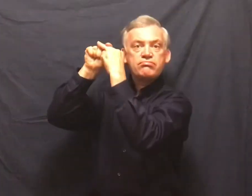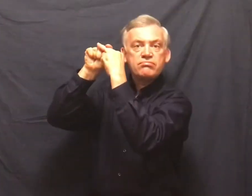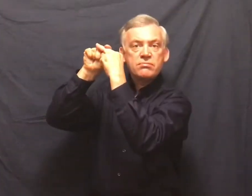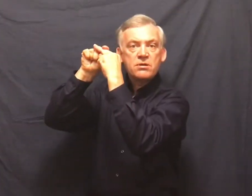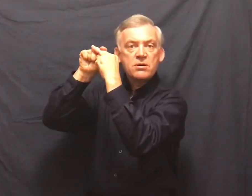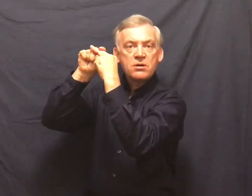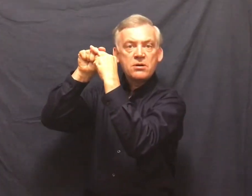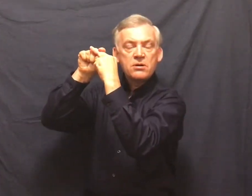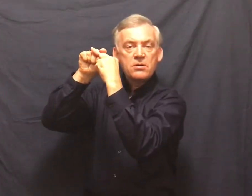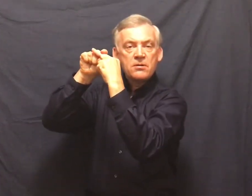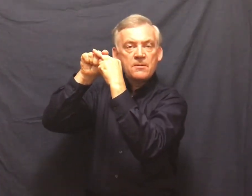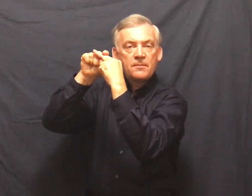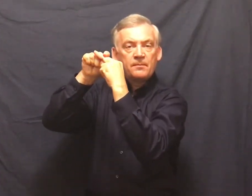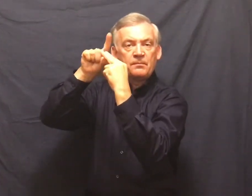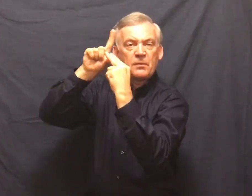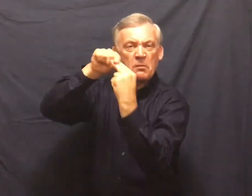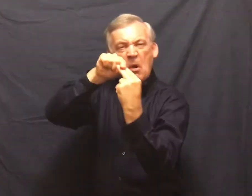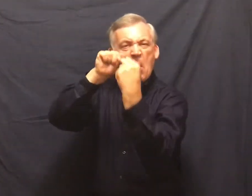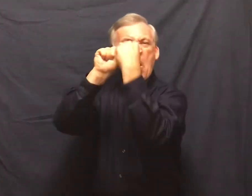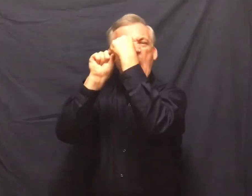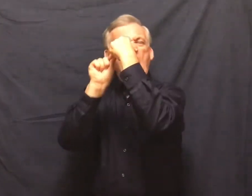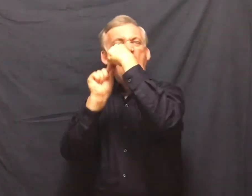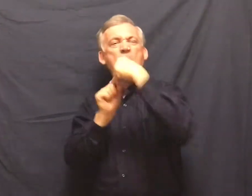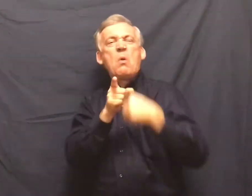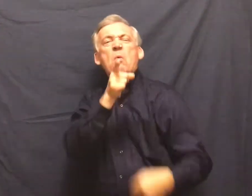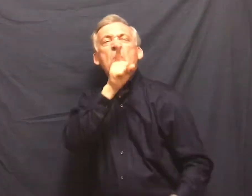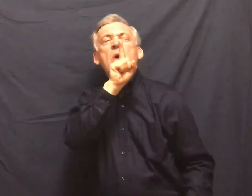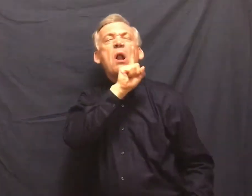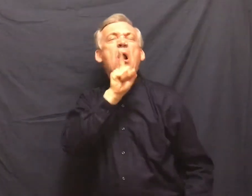And the beak swallowed the little snake while its tail waved frantically.